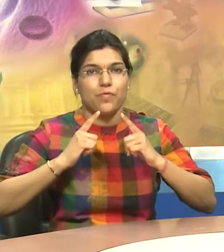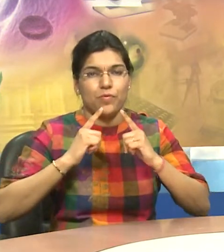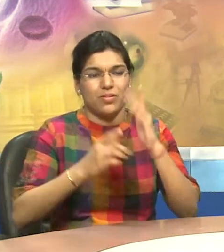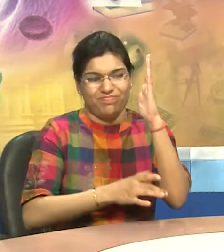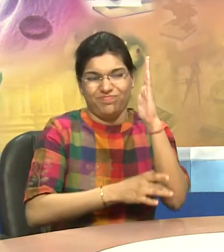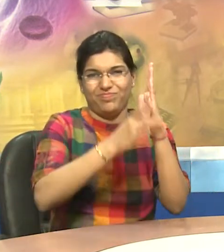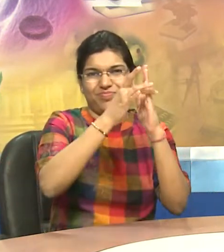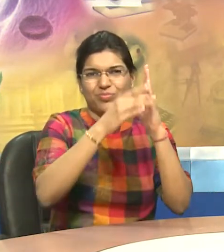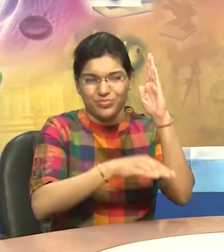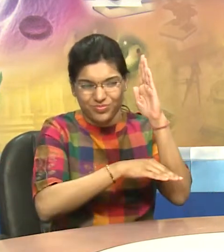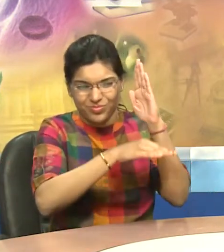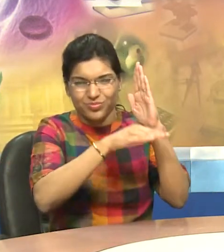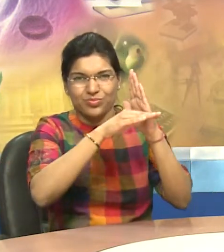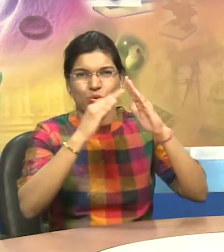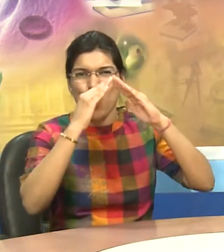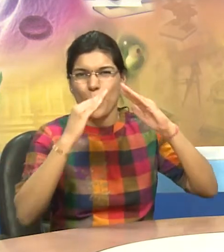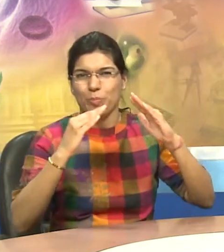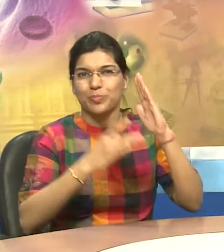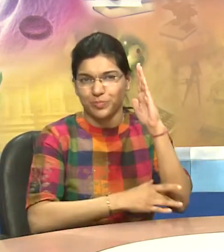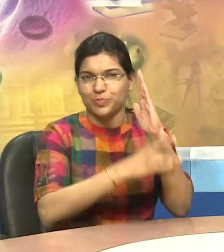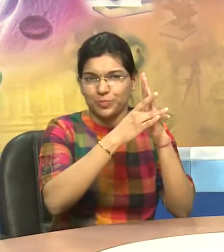who live in an apartment.